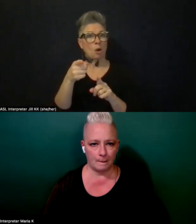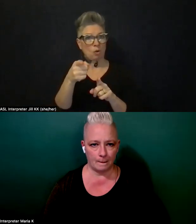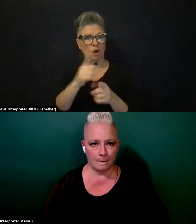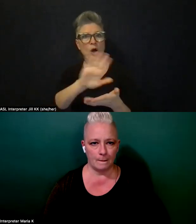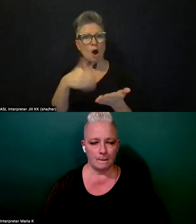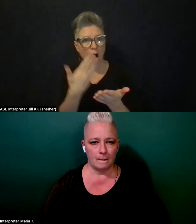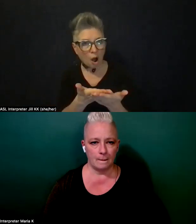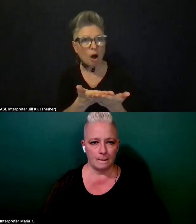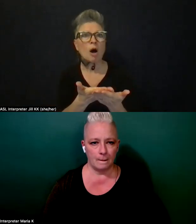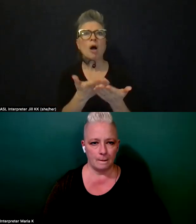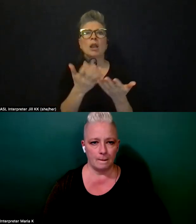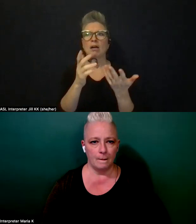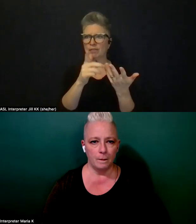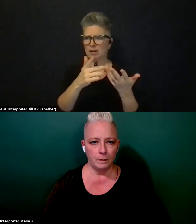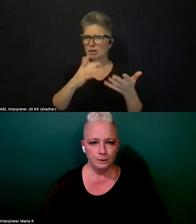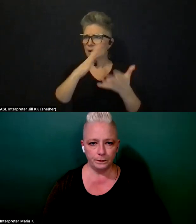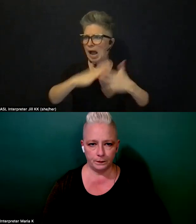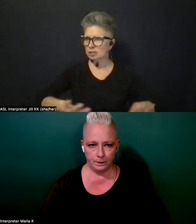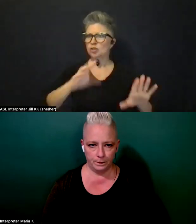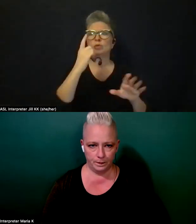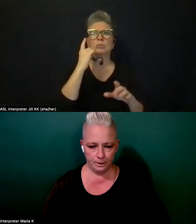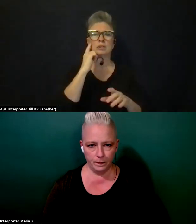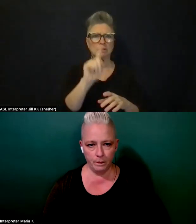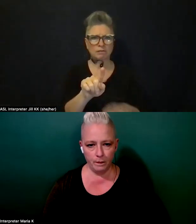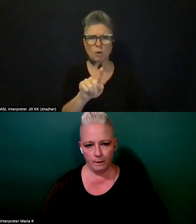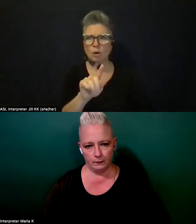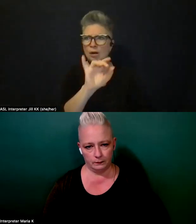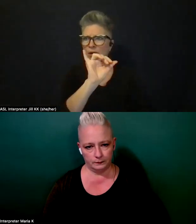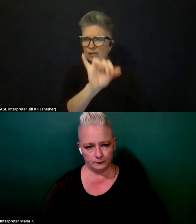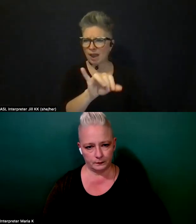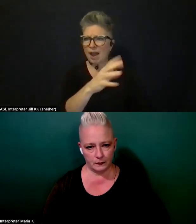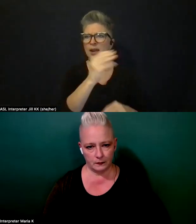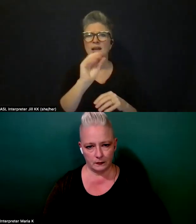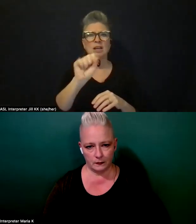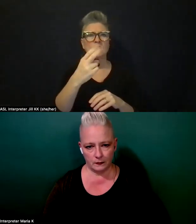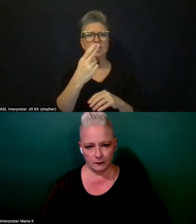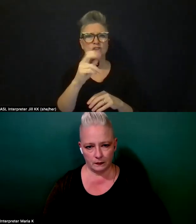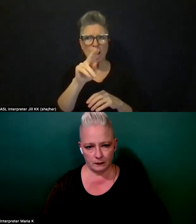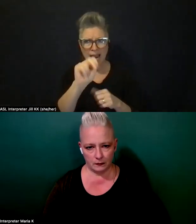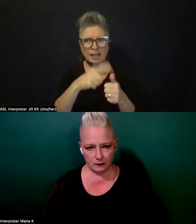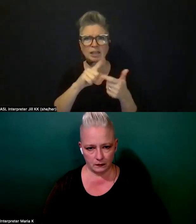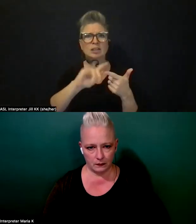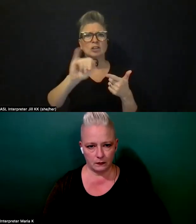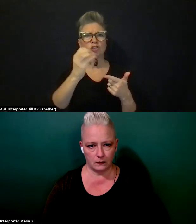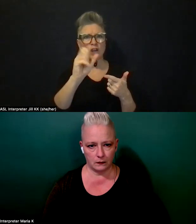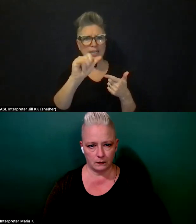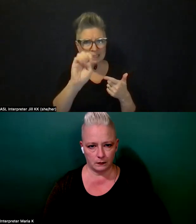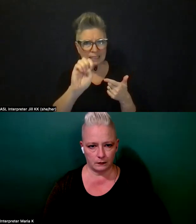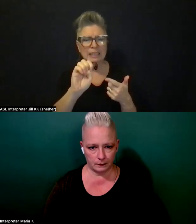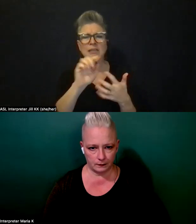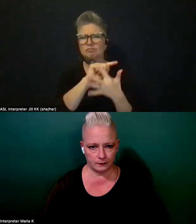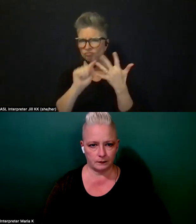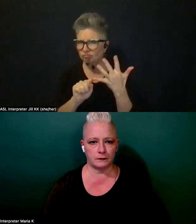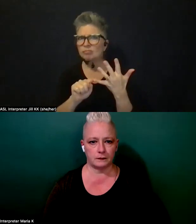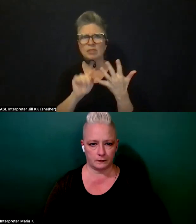cast in Mystic Christmas, Chandler, Matthew, and Jesse Tram. hmm